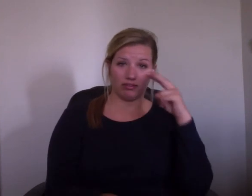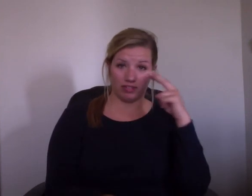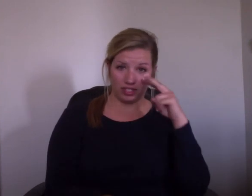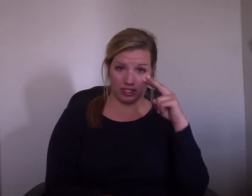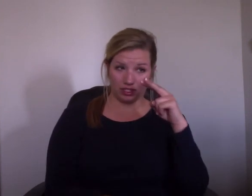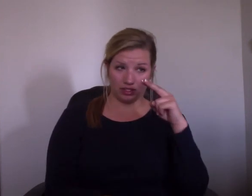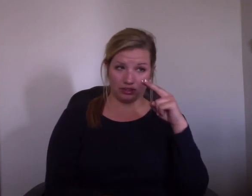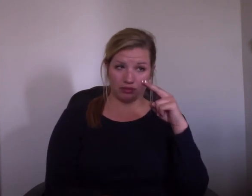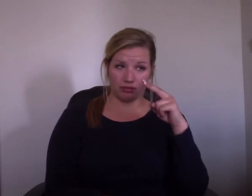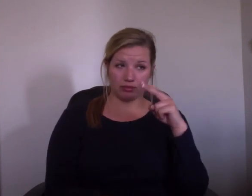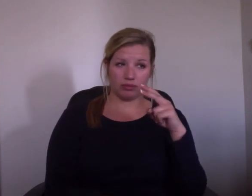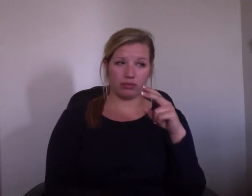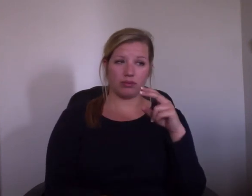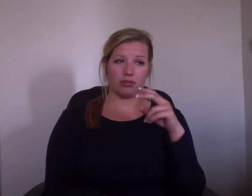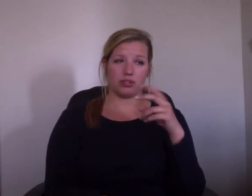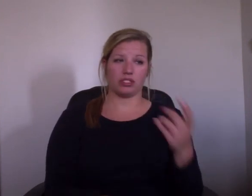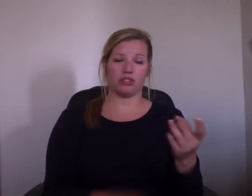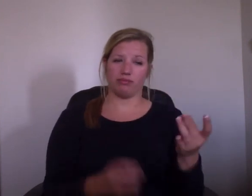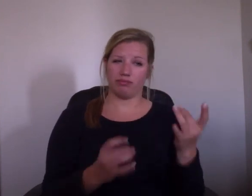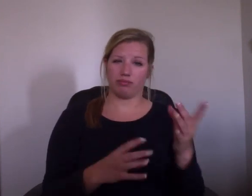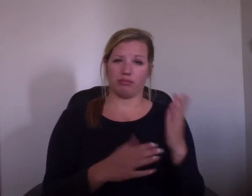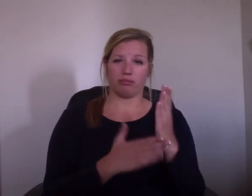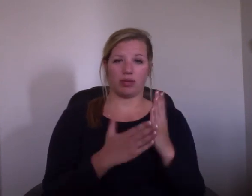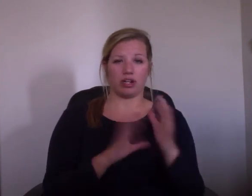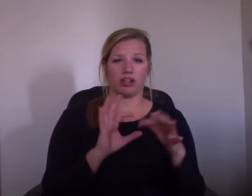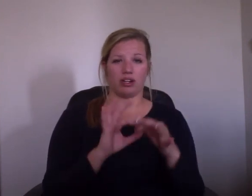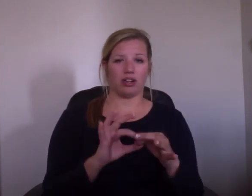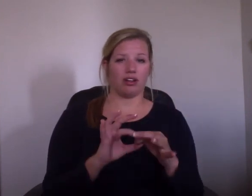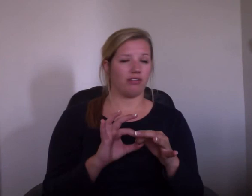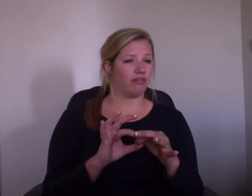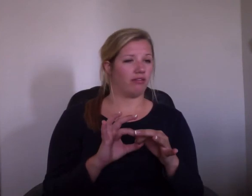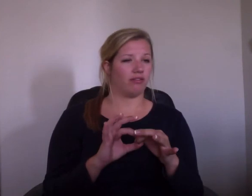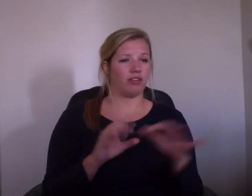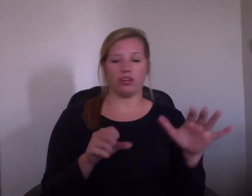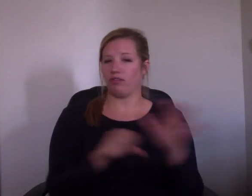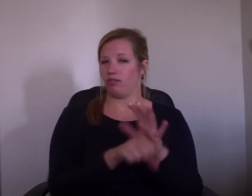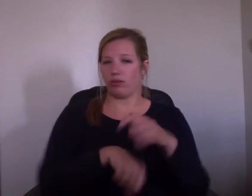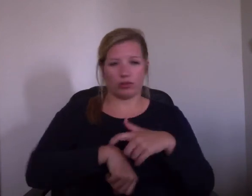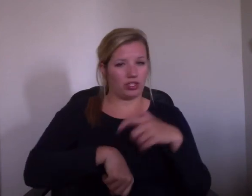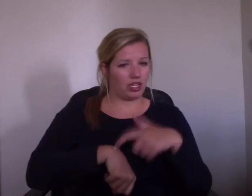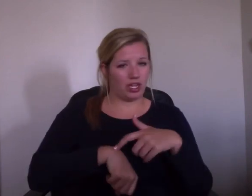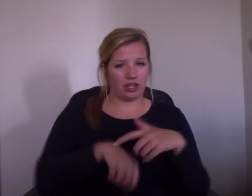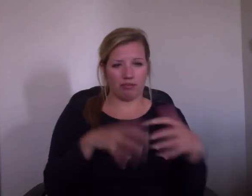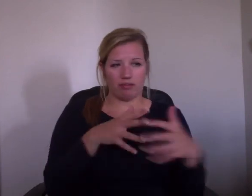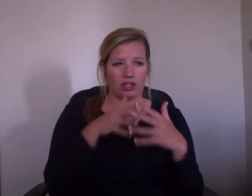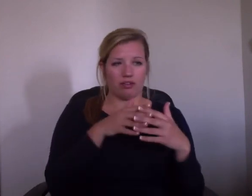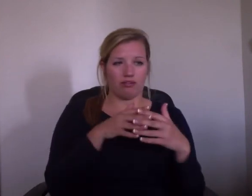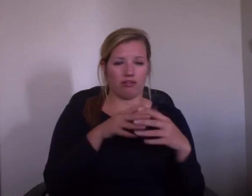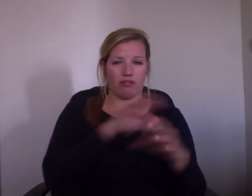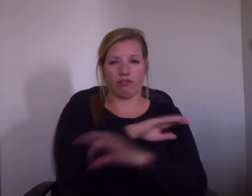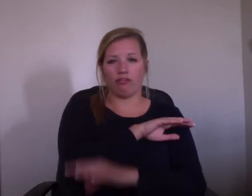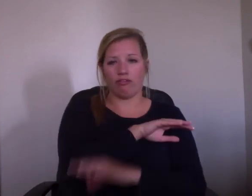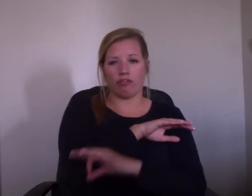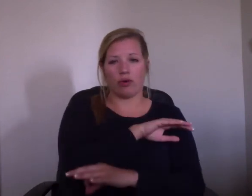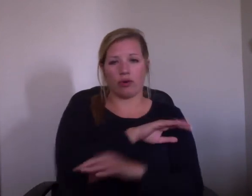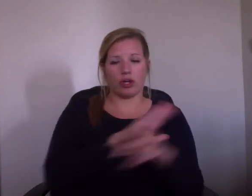low point of our foreign policy. Of all time, this is the low point of our foreign policy, of our national